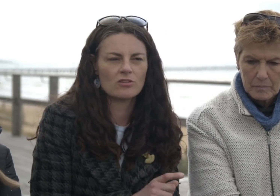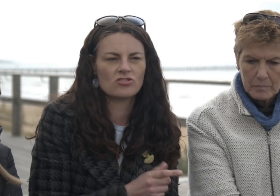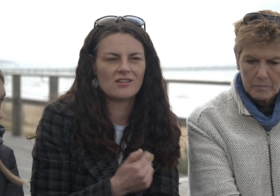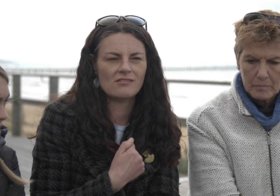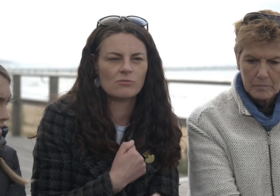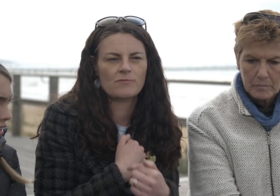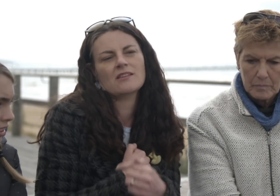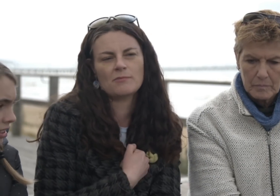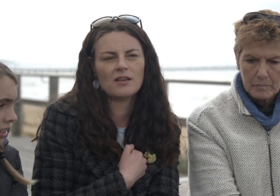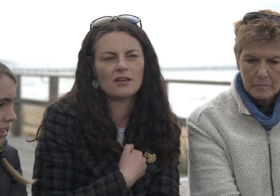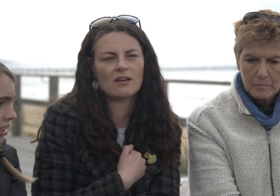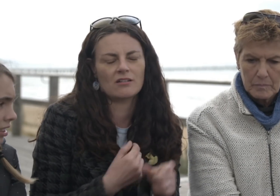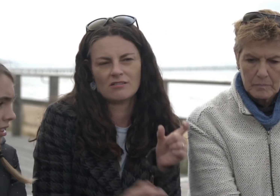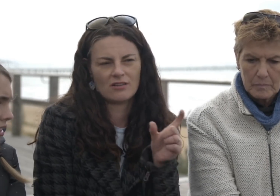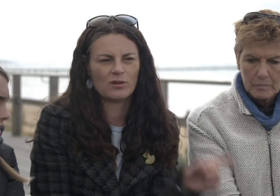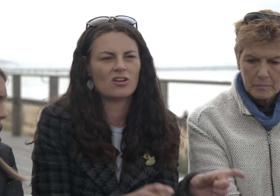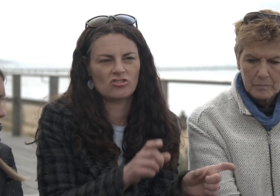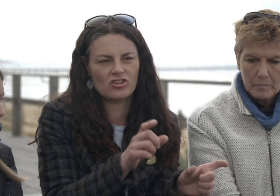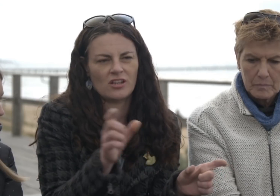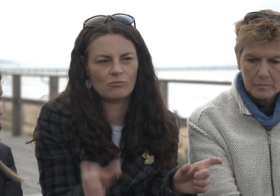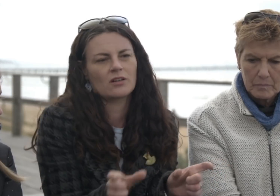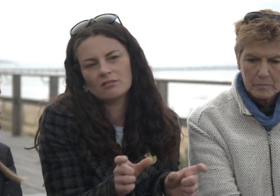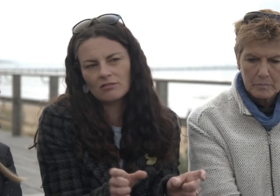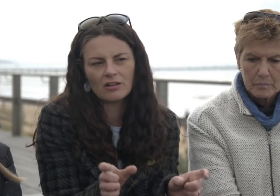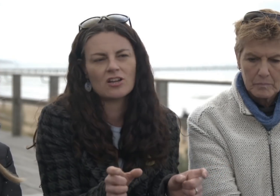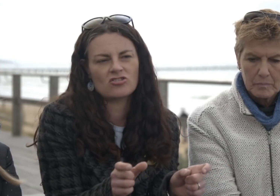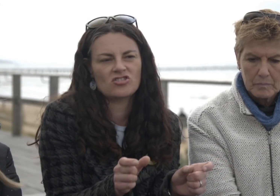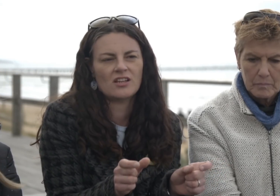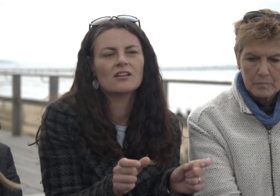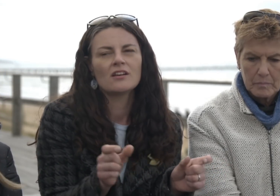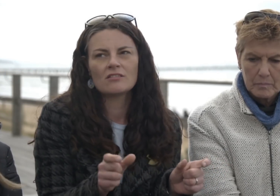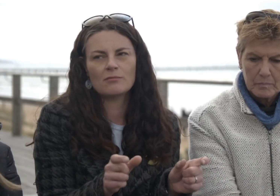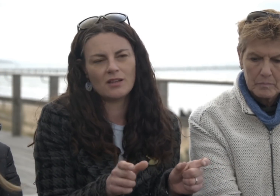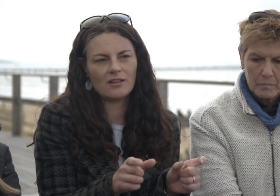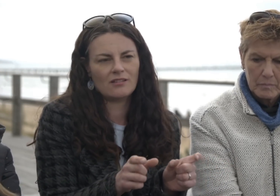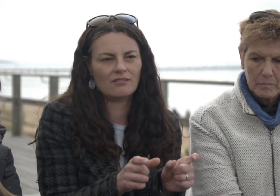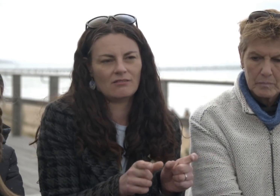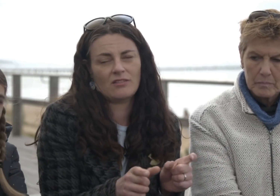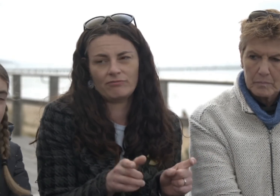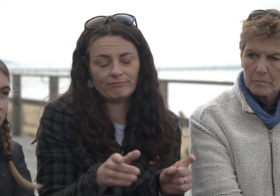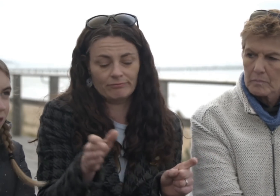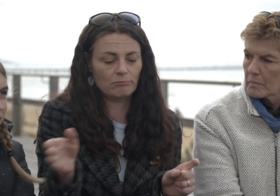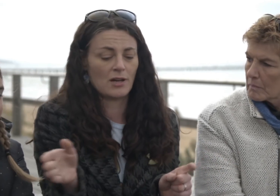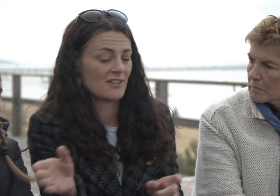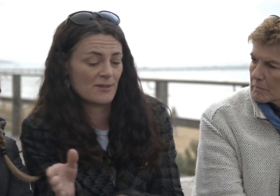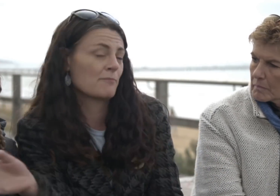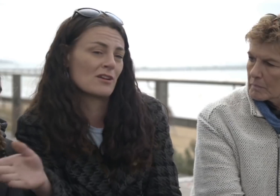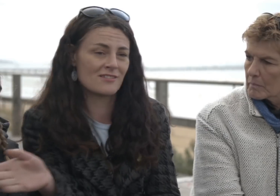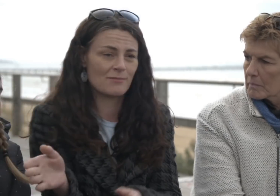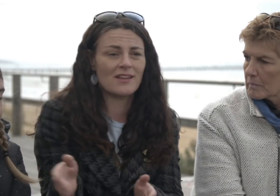those genes, which makes me a character. So I have one Usher's gene and one non-Usher's gene. So meaning if my husband, unbeknownst to me,